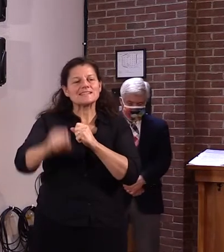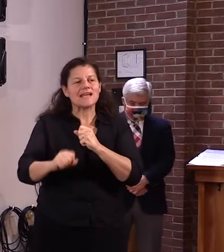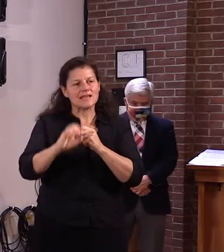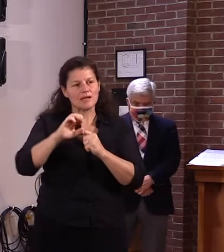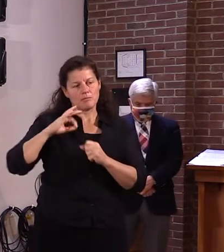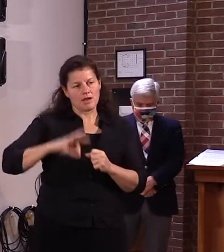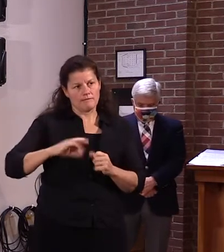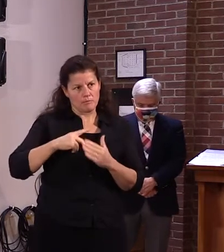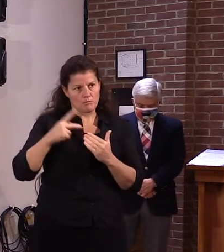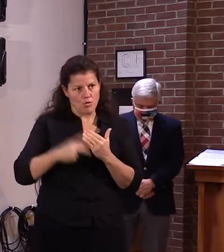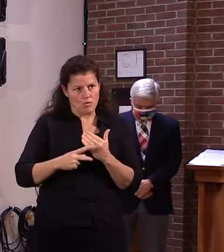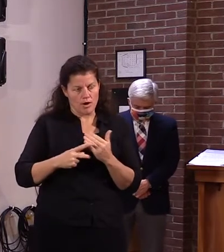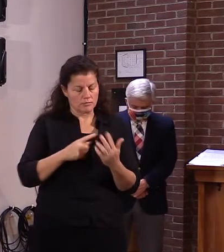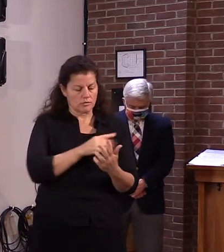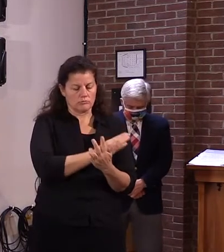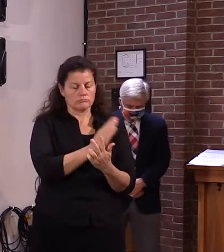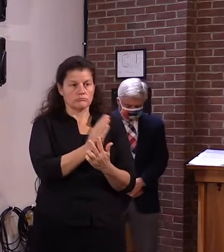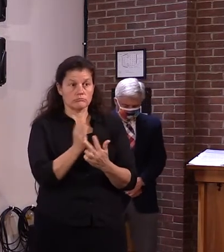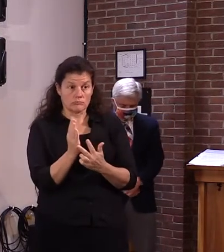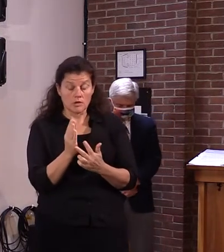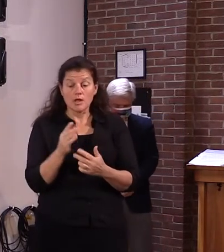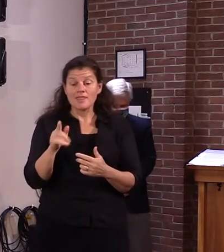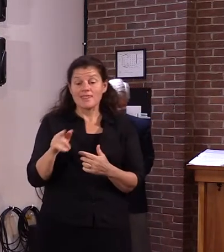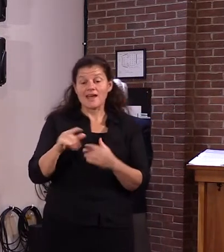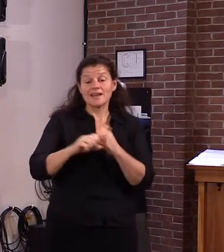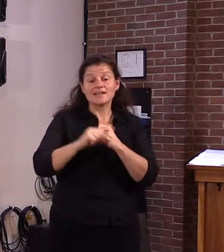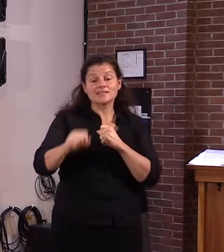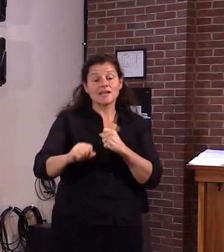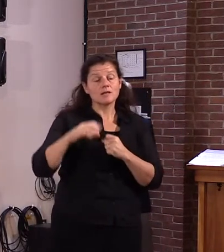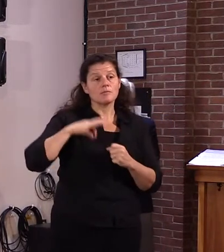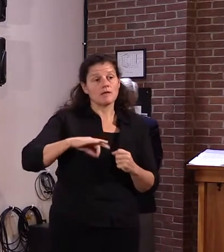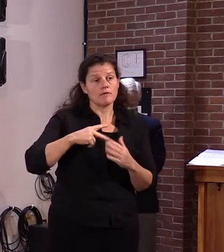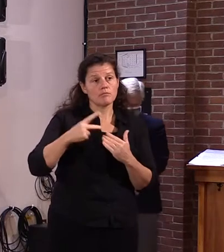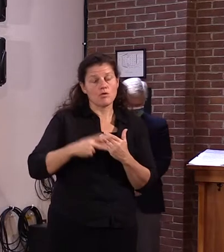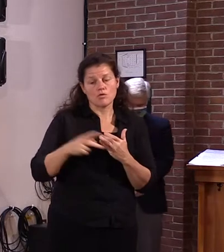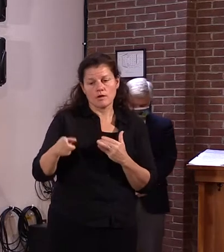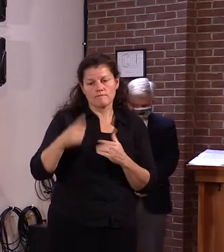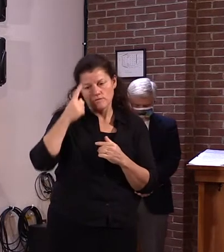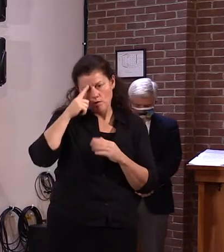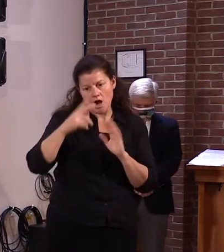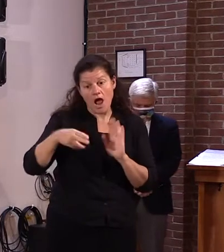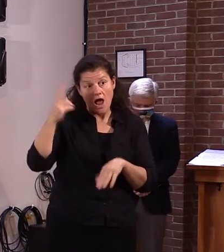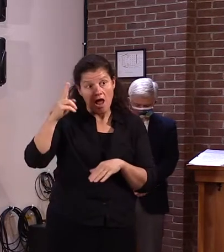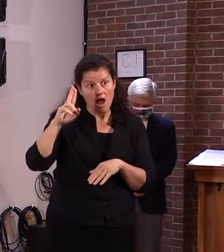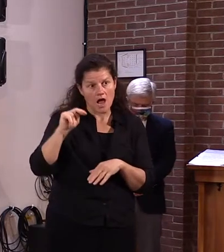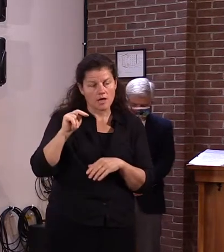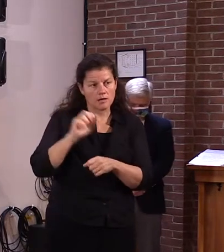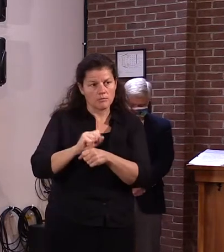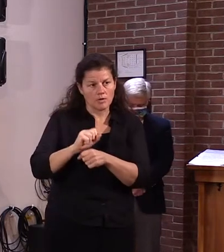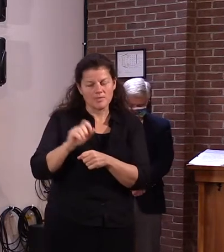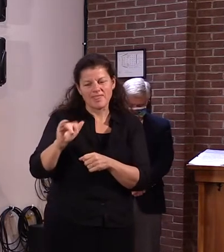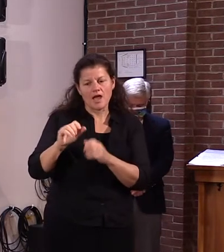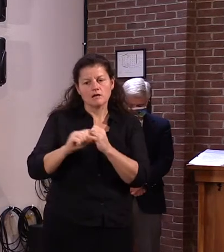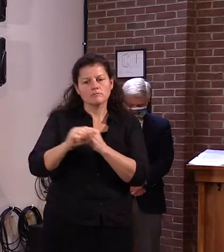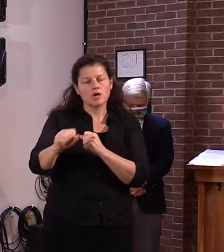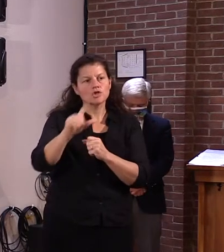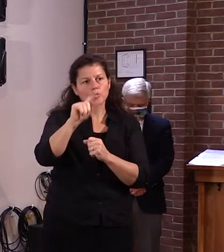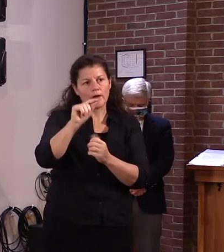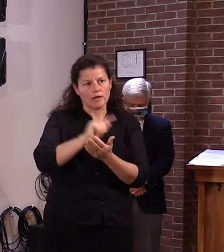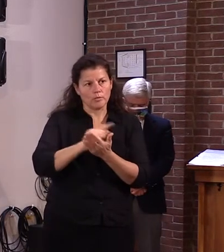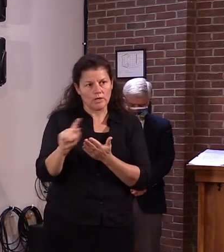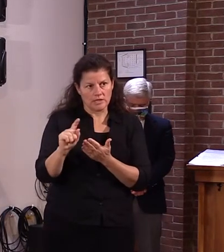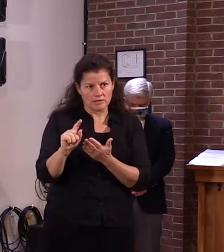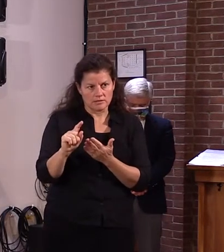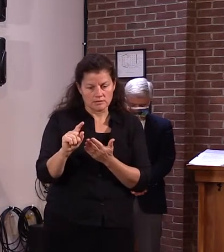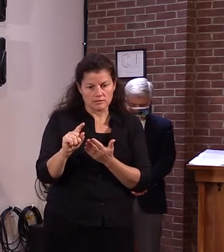extended benefits program under high unemployment goes to 20 weeks. Under normal extended